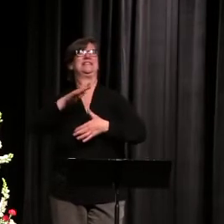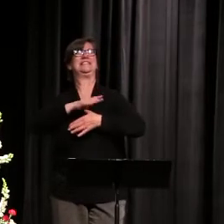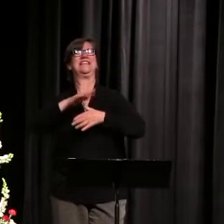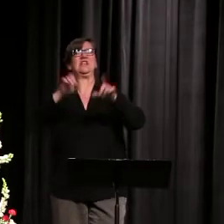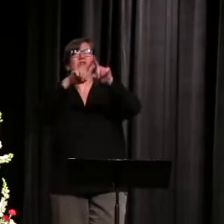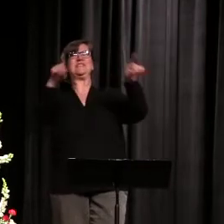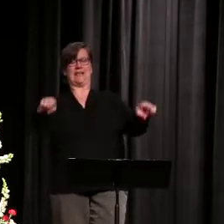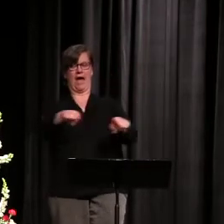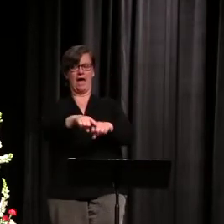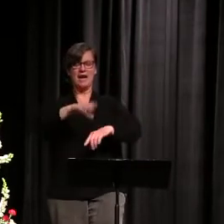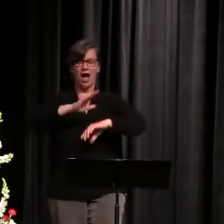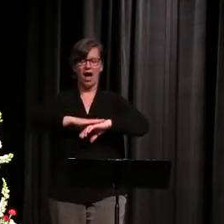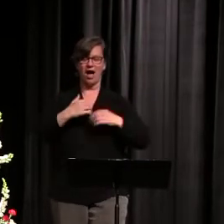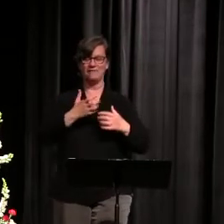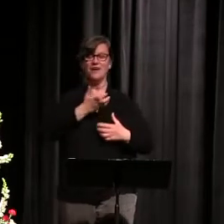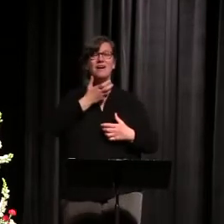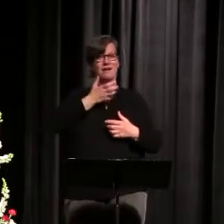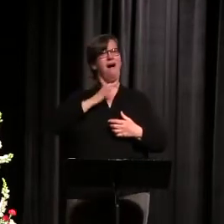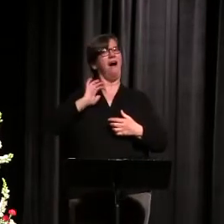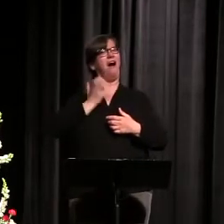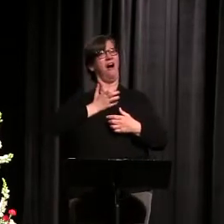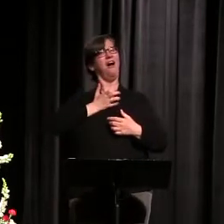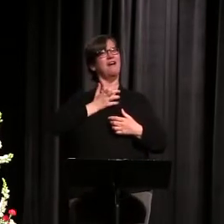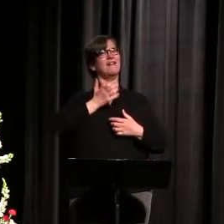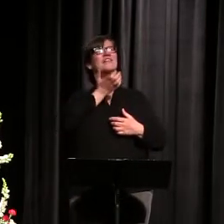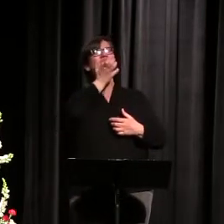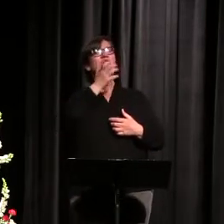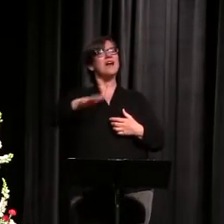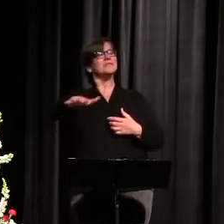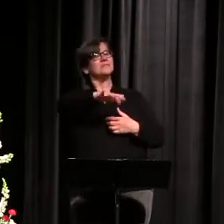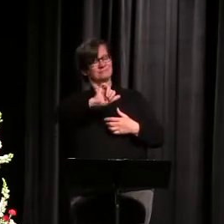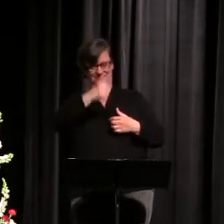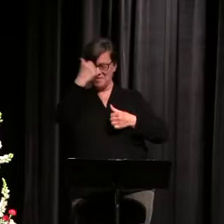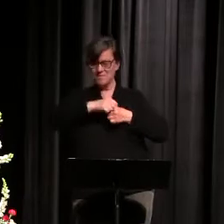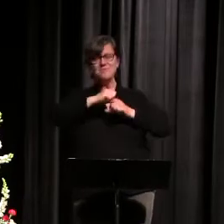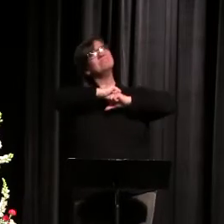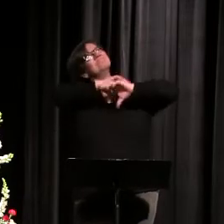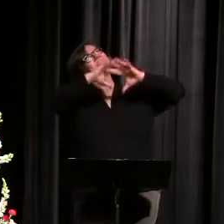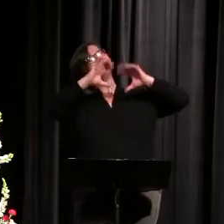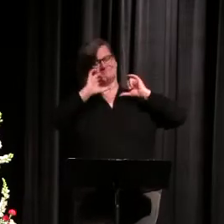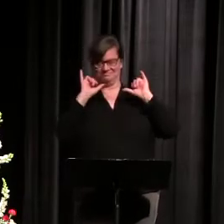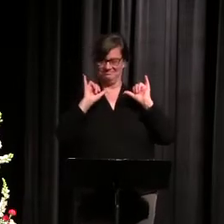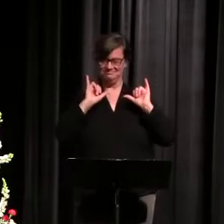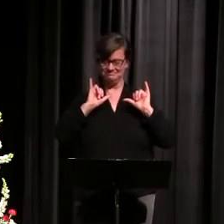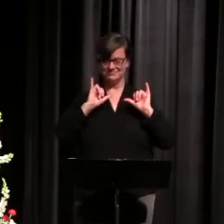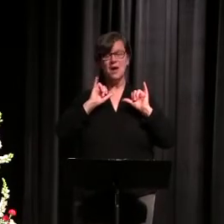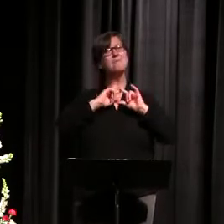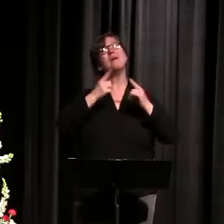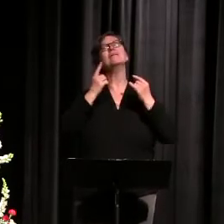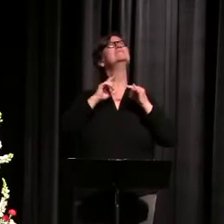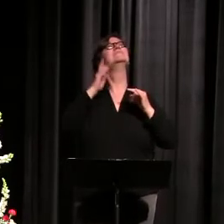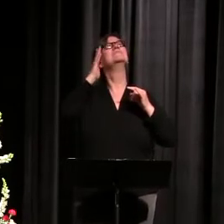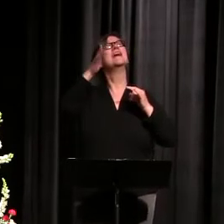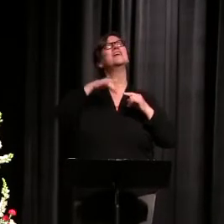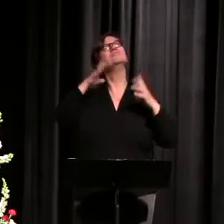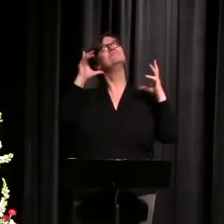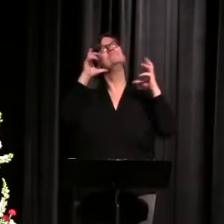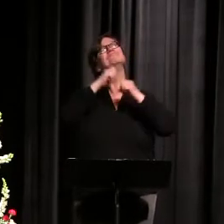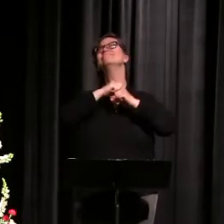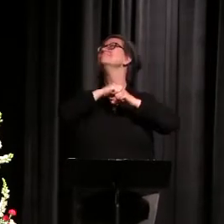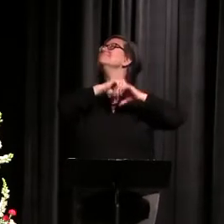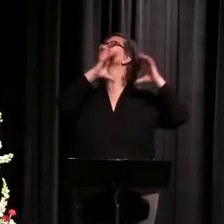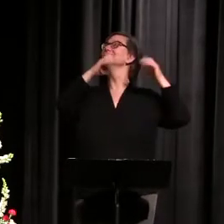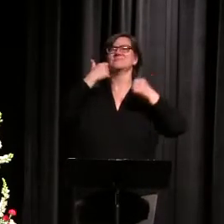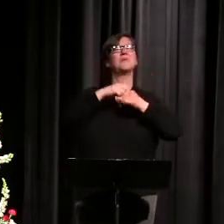As glasses are raised tonight to the class of 2020, one might dwell on the notion of whether the glass is half empty or half full, whether